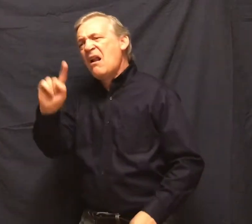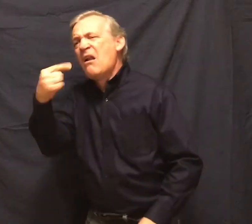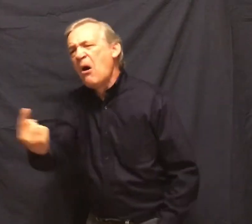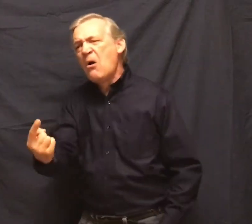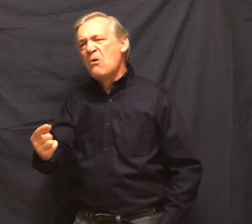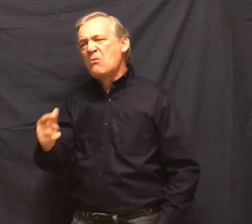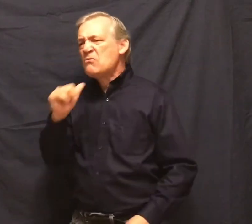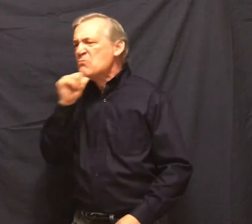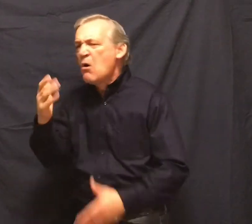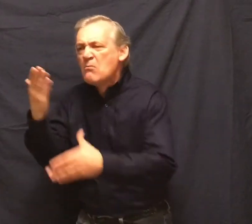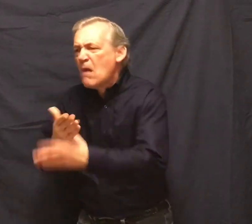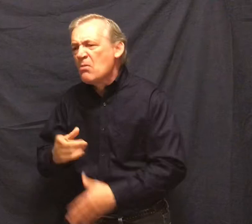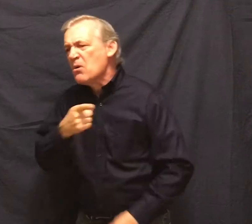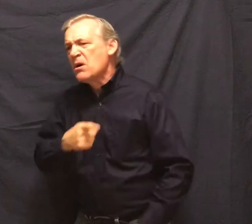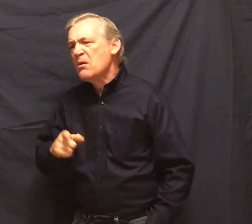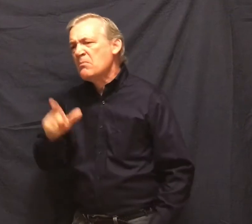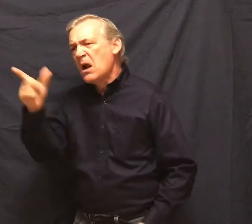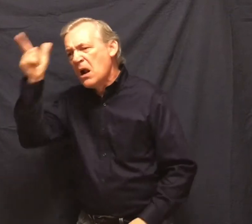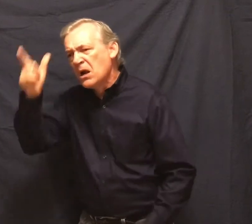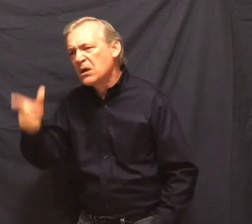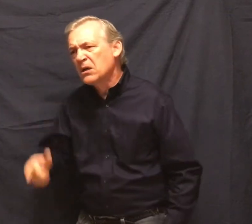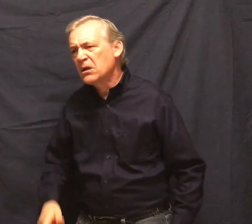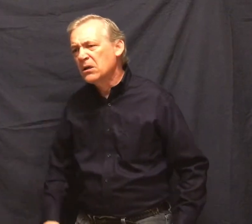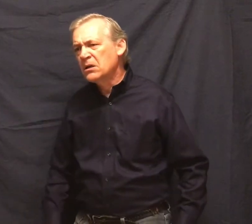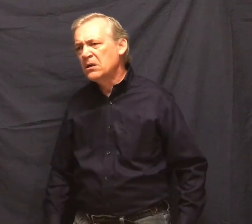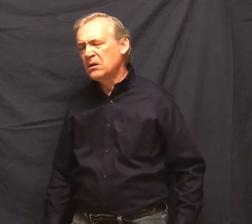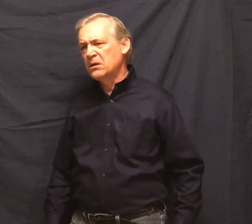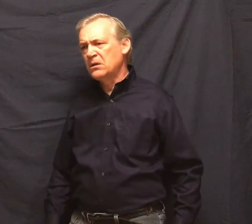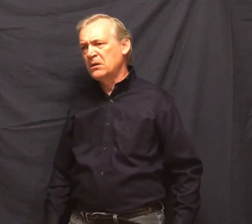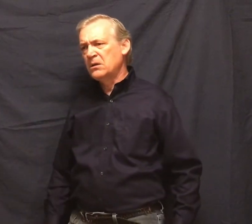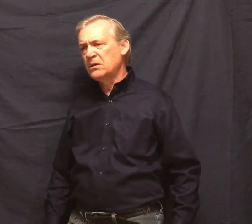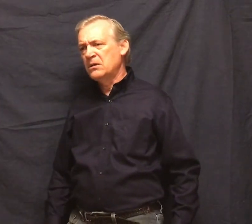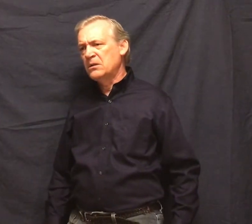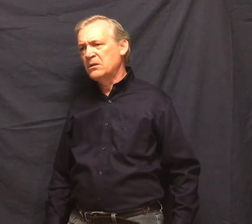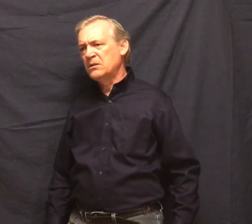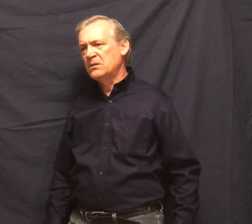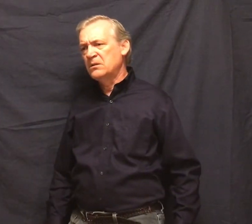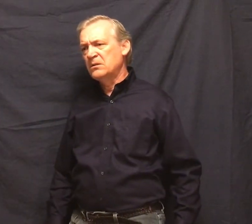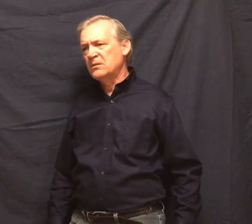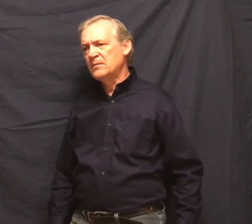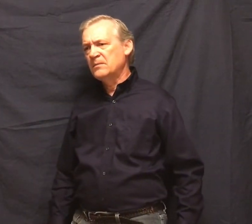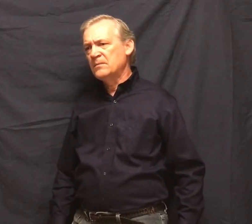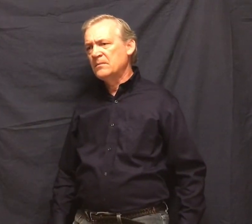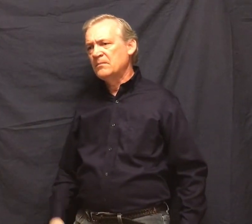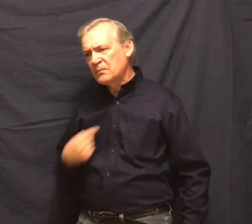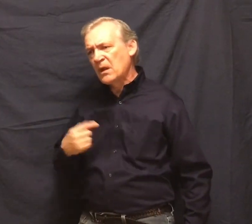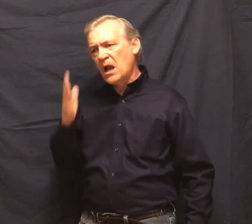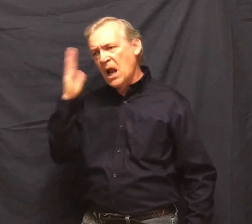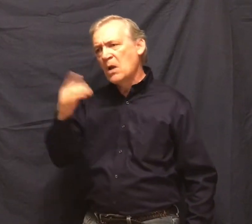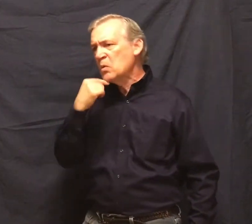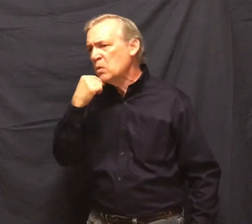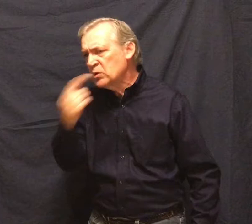"I'm going to tell George what you says. George won't have you messing around with